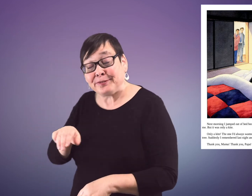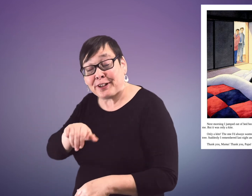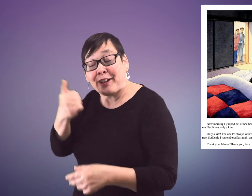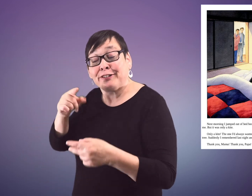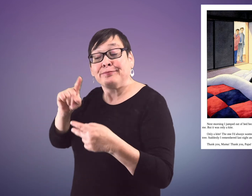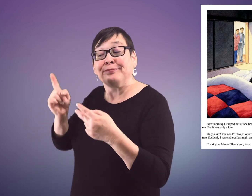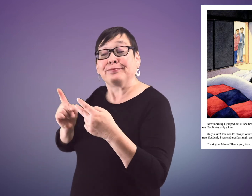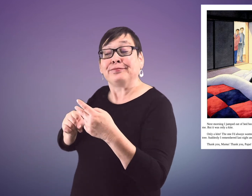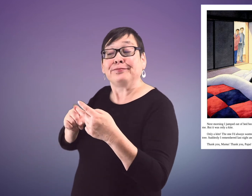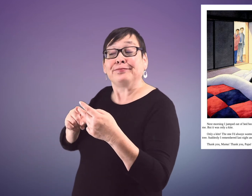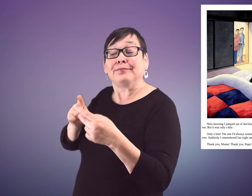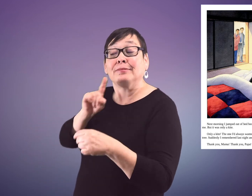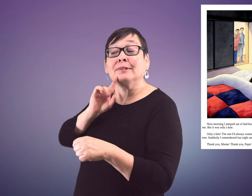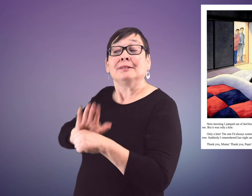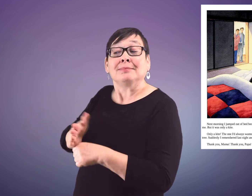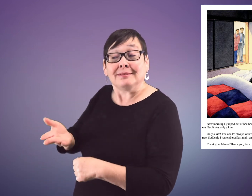Another promise then.